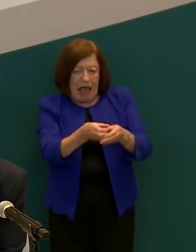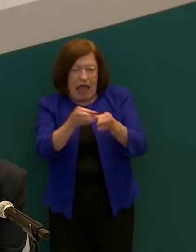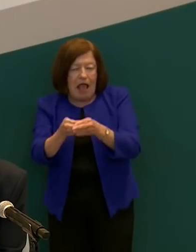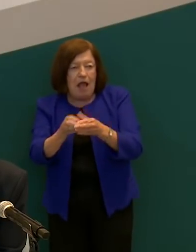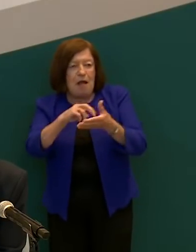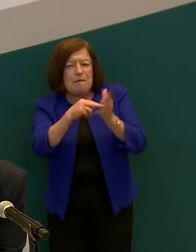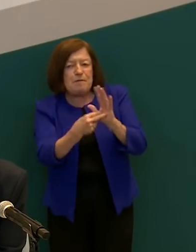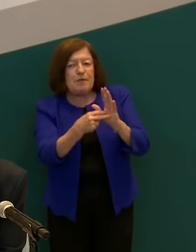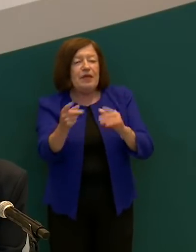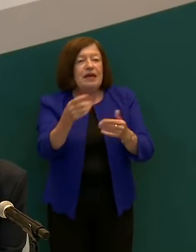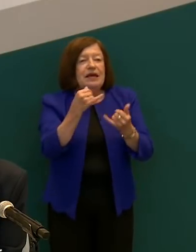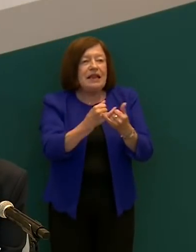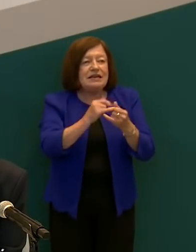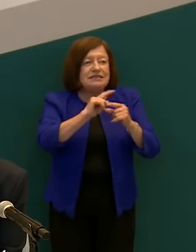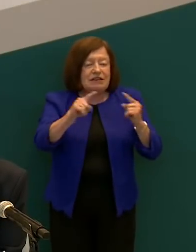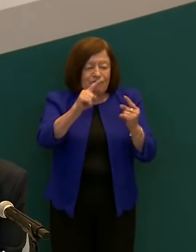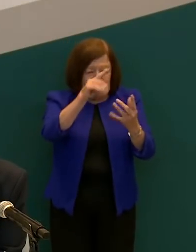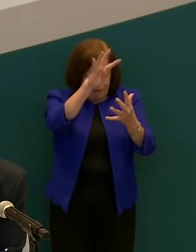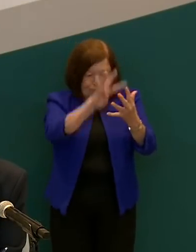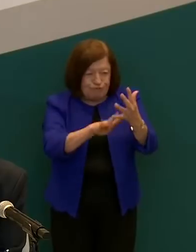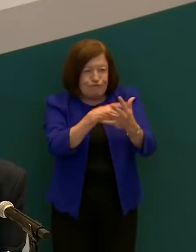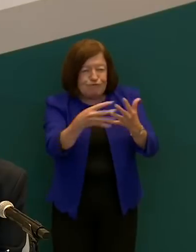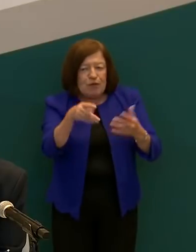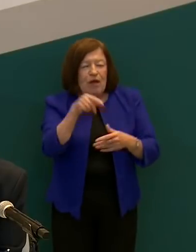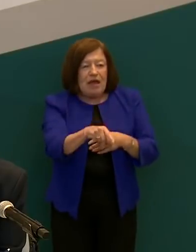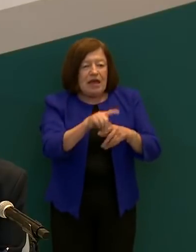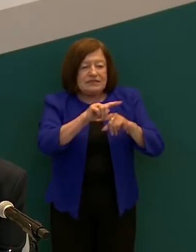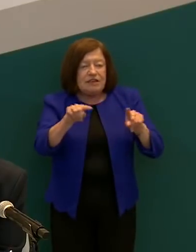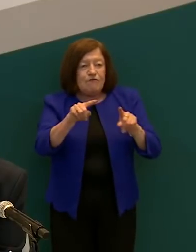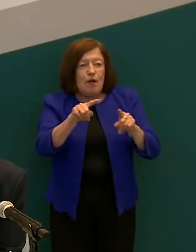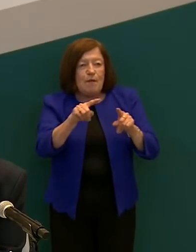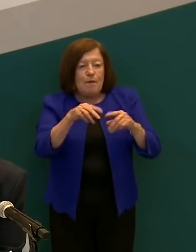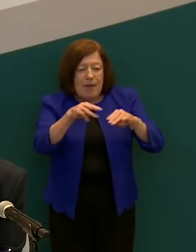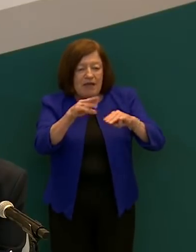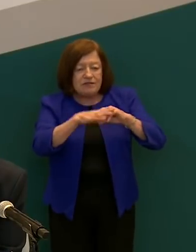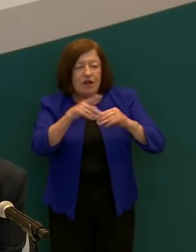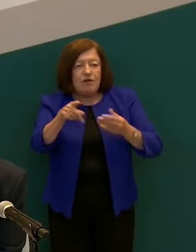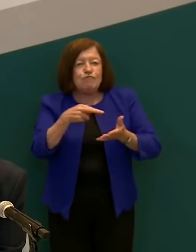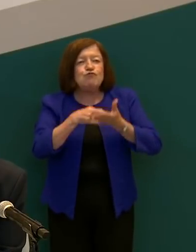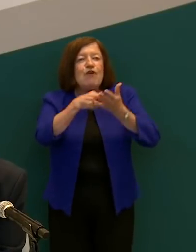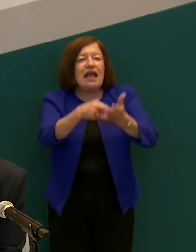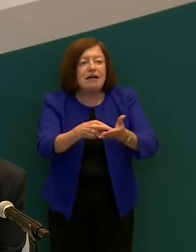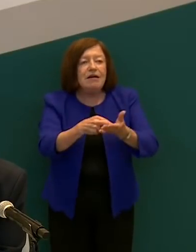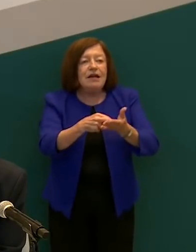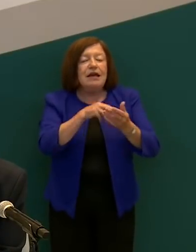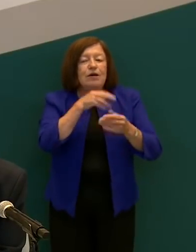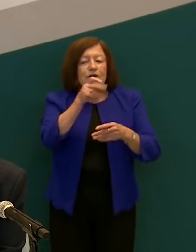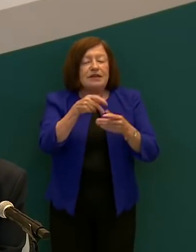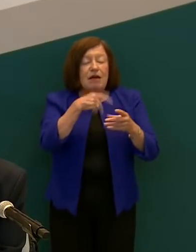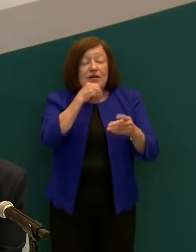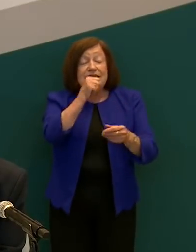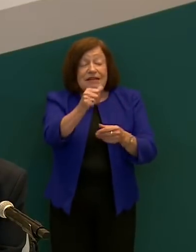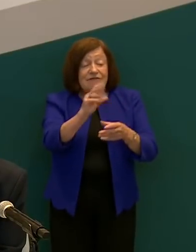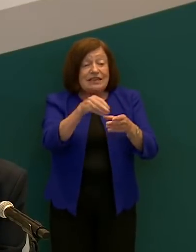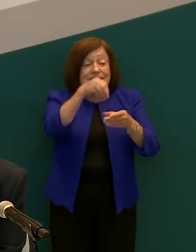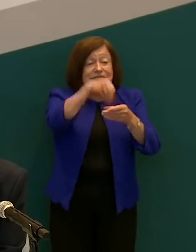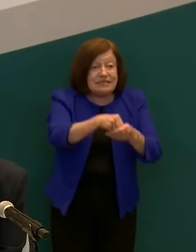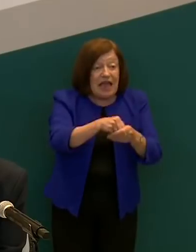I'd describe it as a menu of measures that might be recommended within a given context and set of